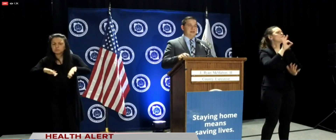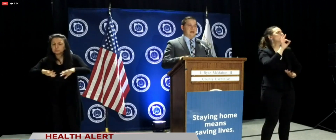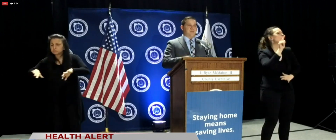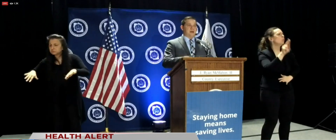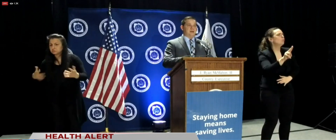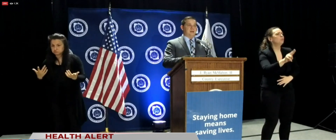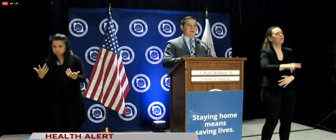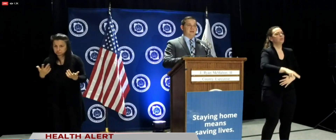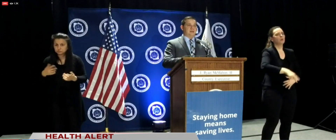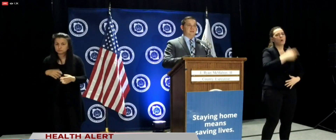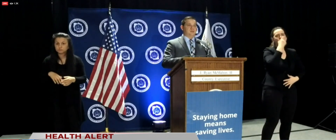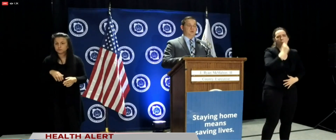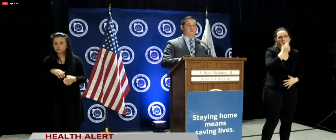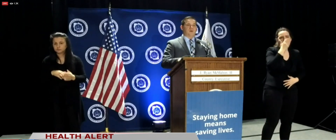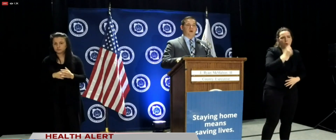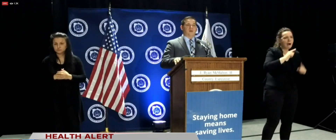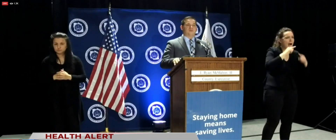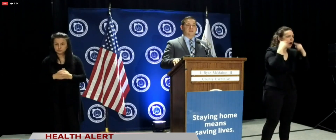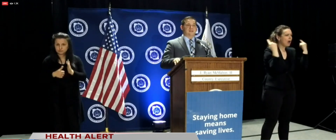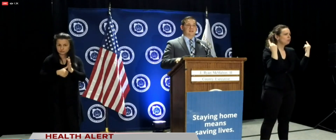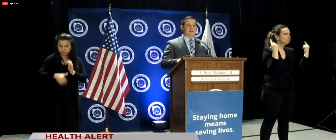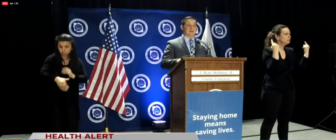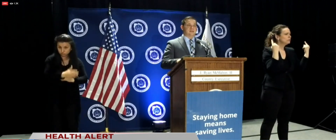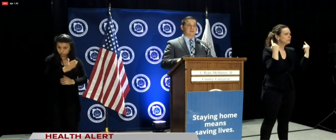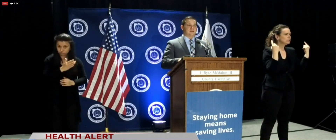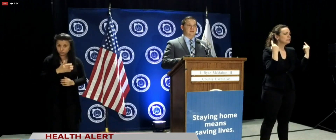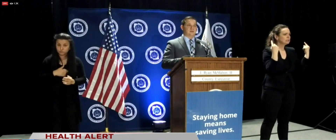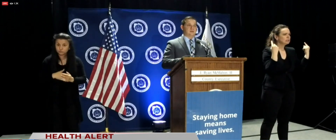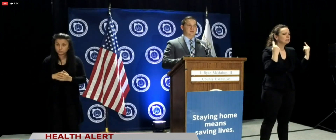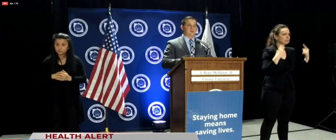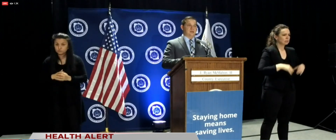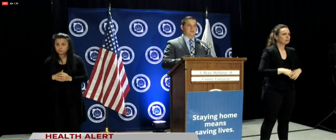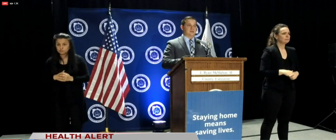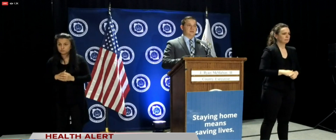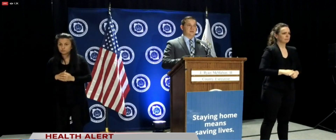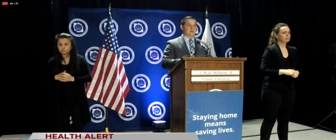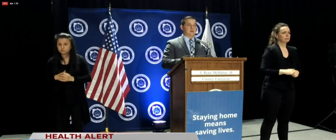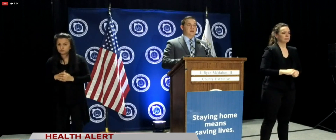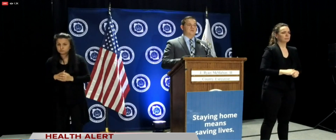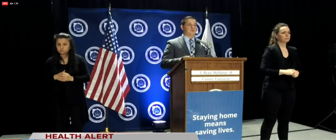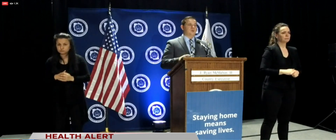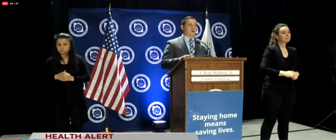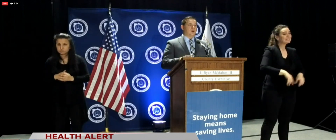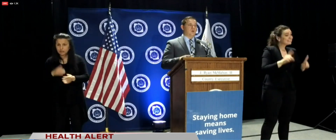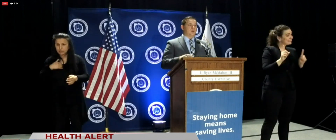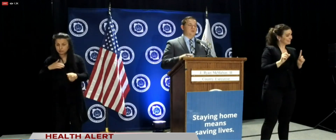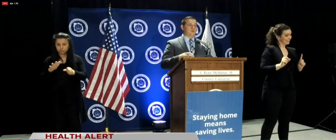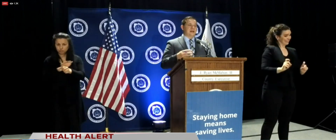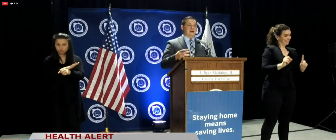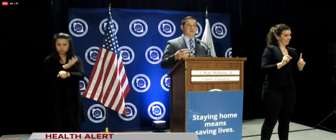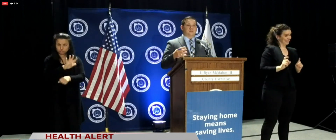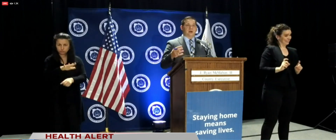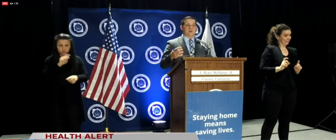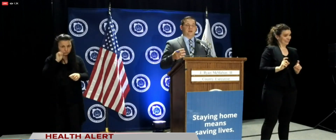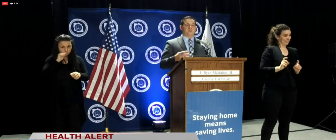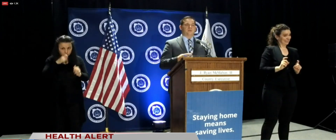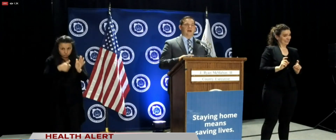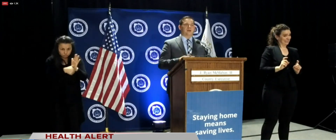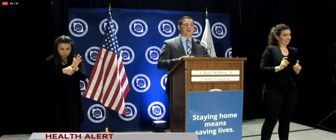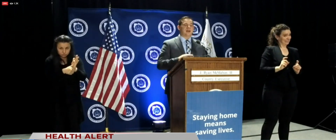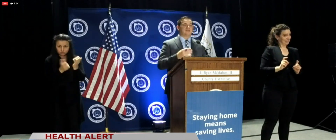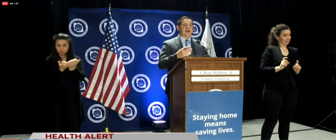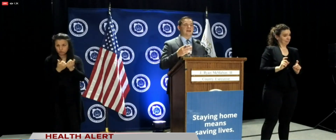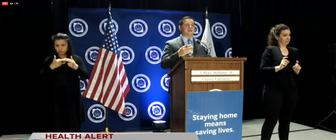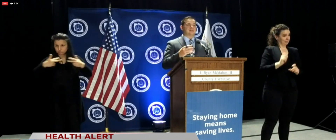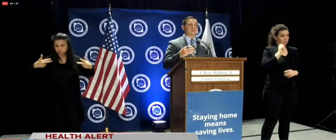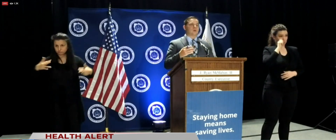there has not been a shortfall of testing kits to do testing. If you go to a doctor or primary care provider,